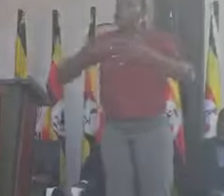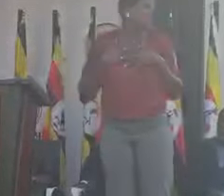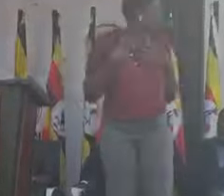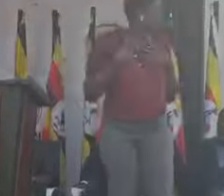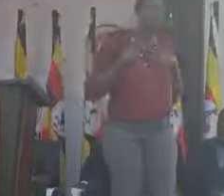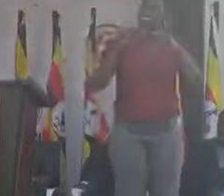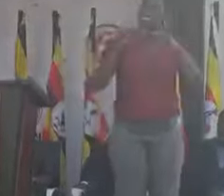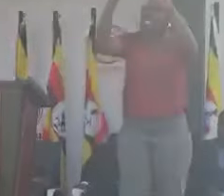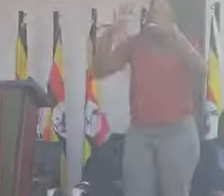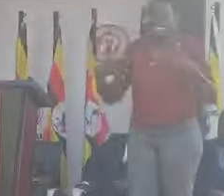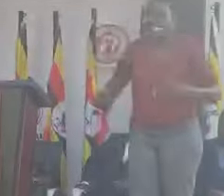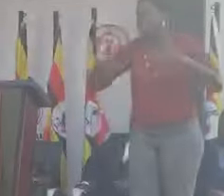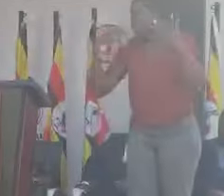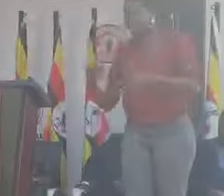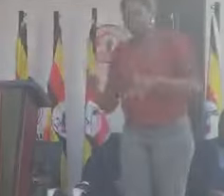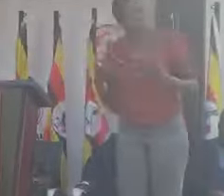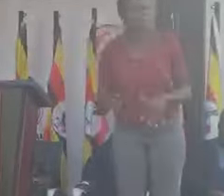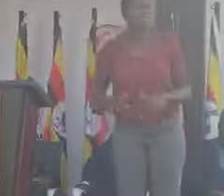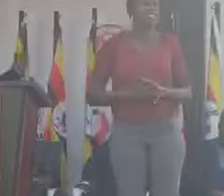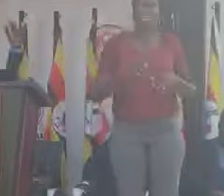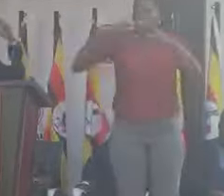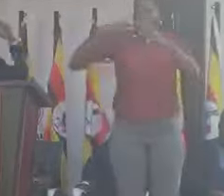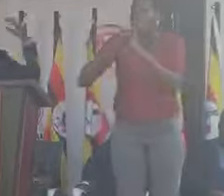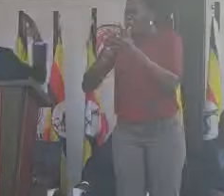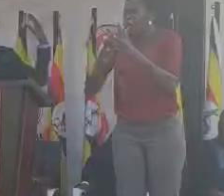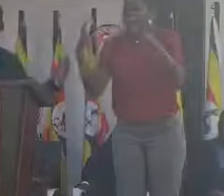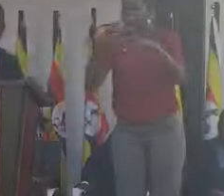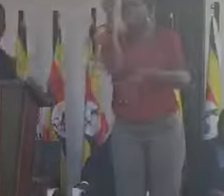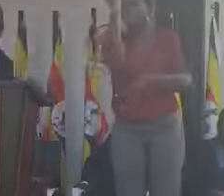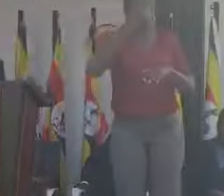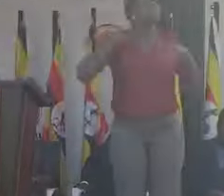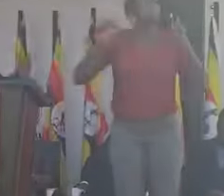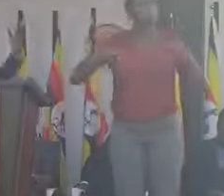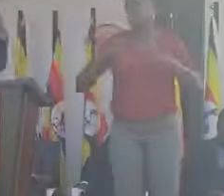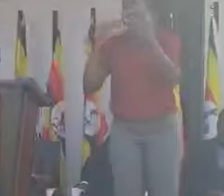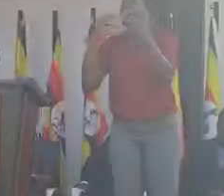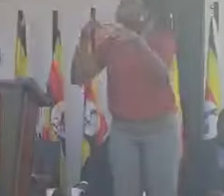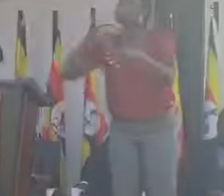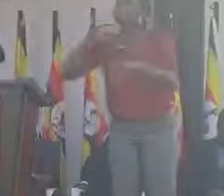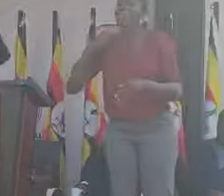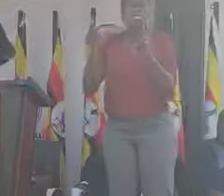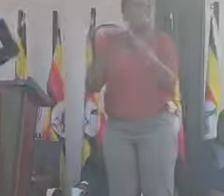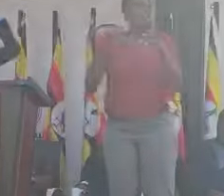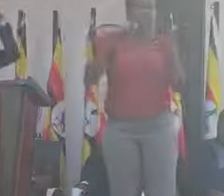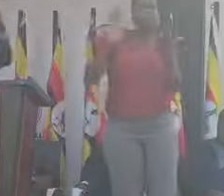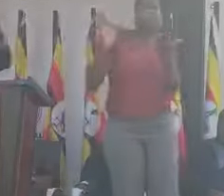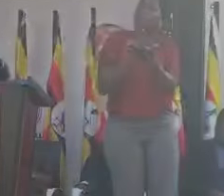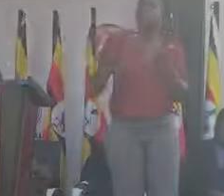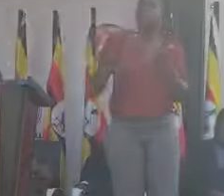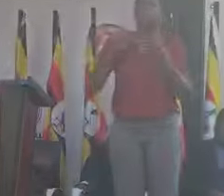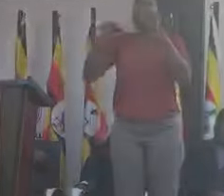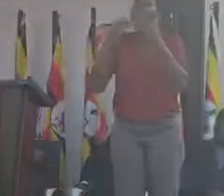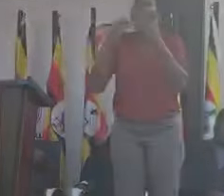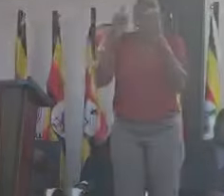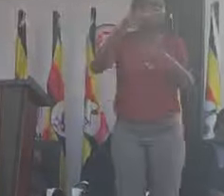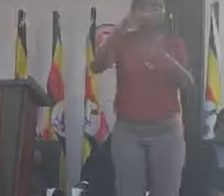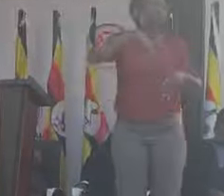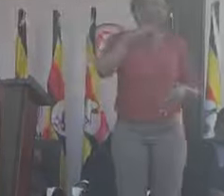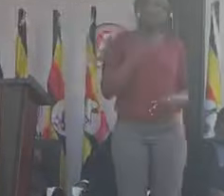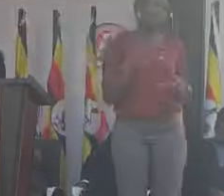Aba somesa simanyi wenyeza bebasa. Bamakanika simanyi wenyeza bebasa. Aba imbi wanage simanyi wenyeza bebasa. Neba nabitone